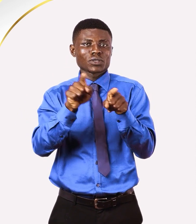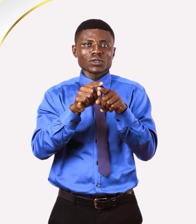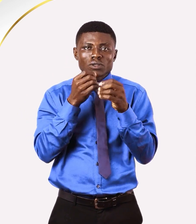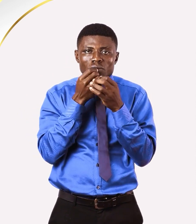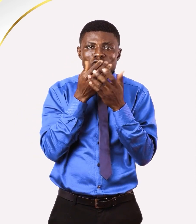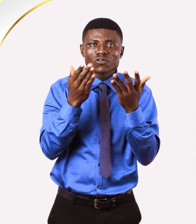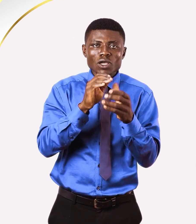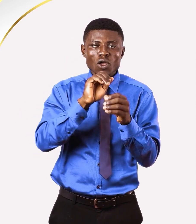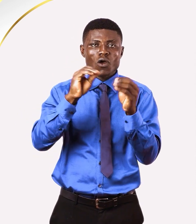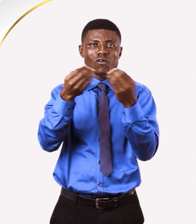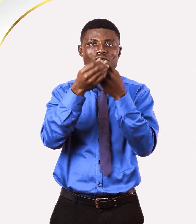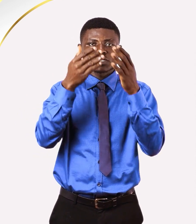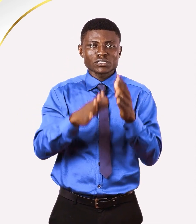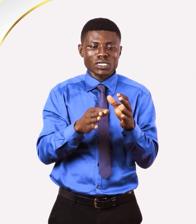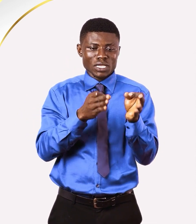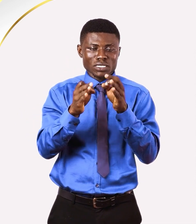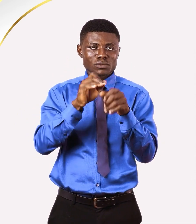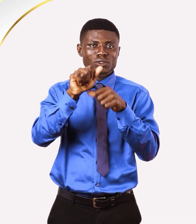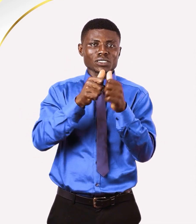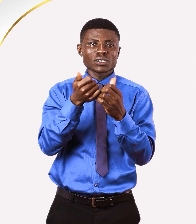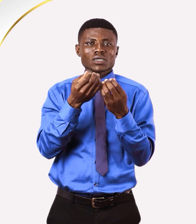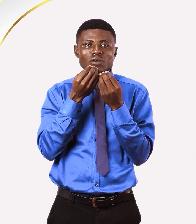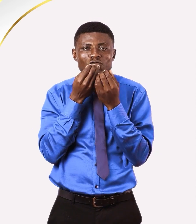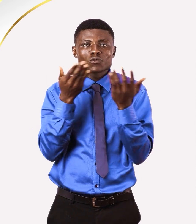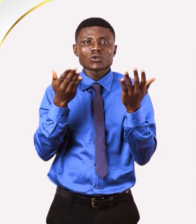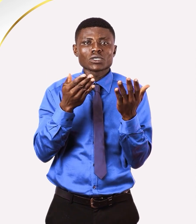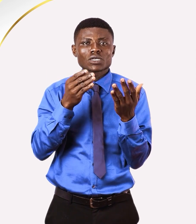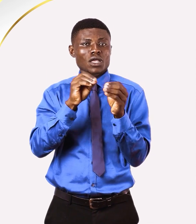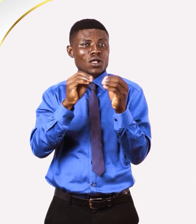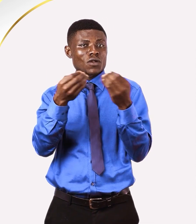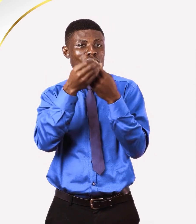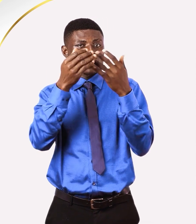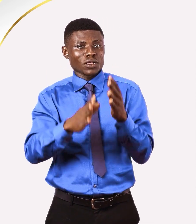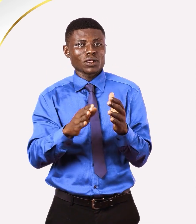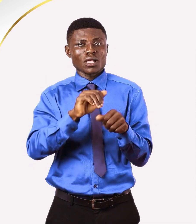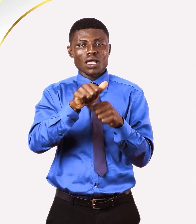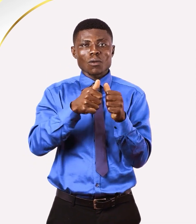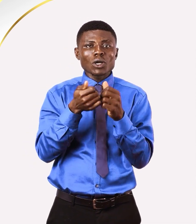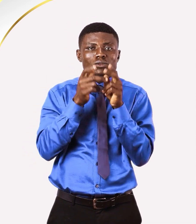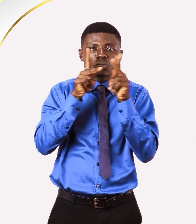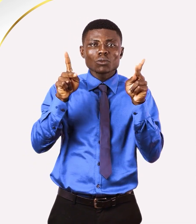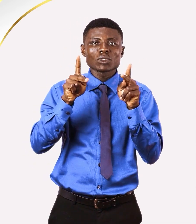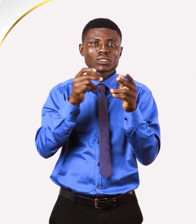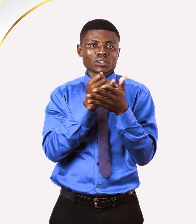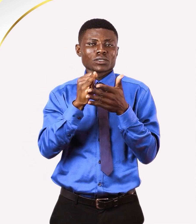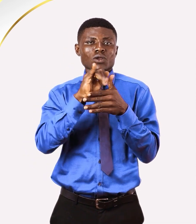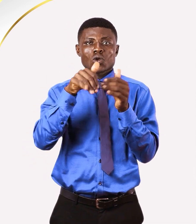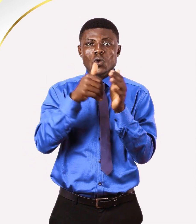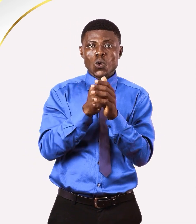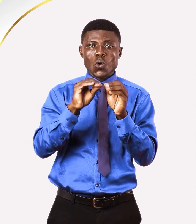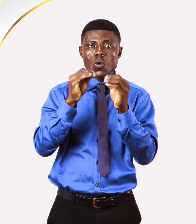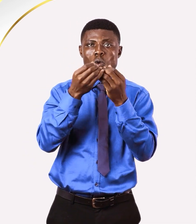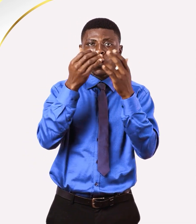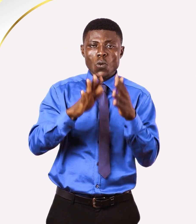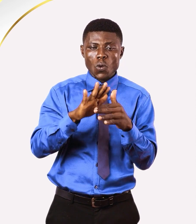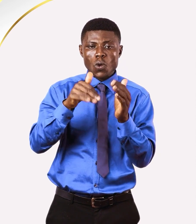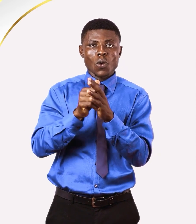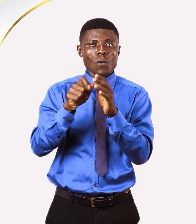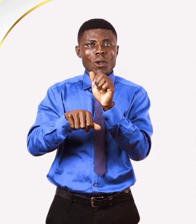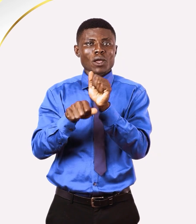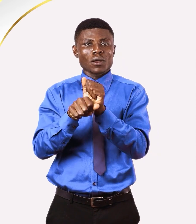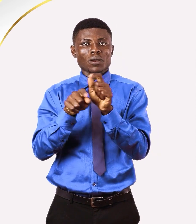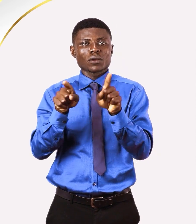function. Term. Information officer. Definition. The information officer of a public institution or